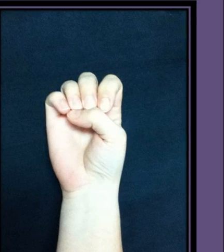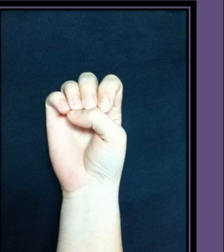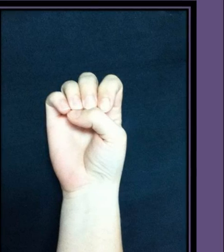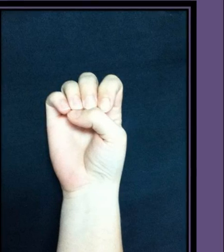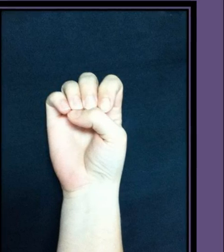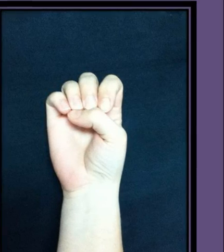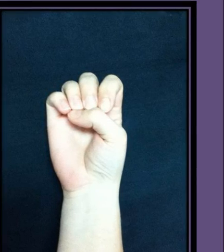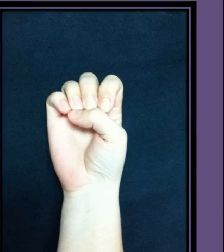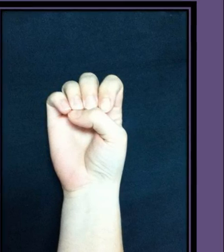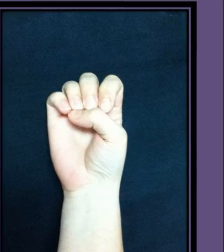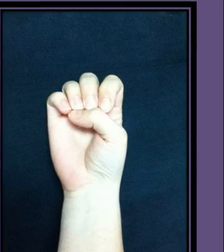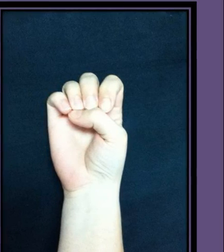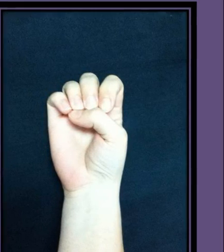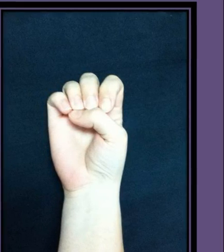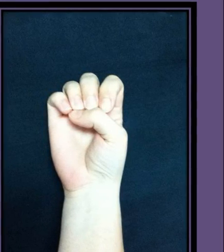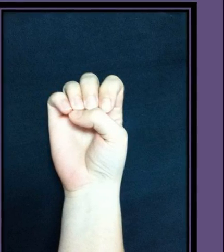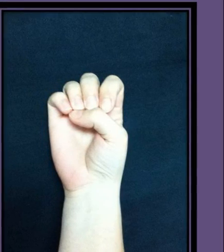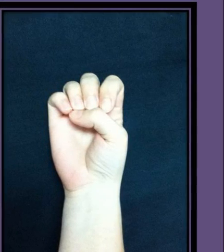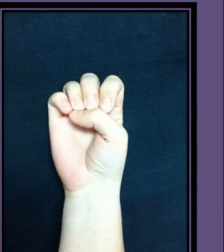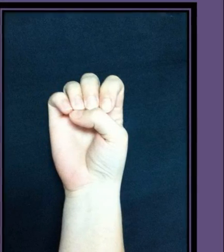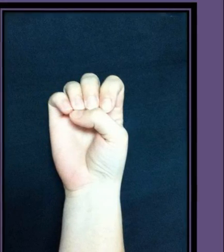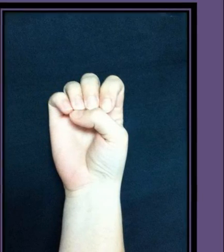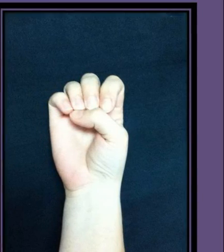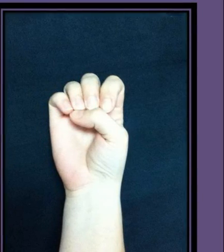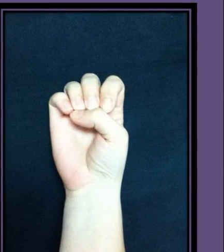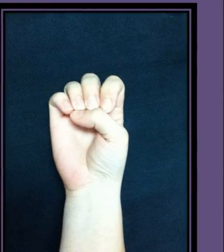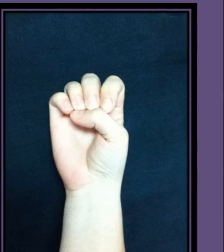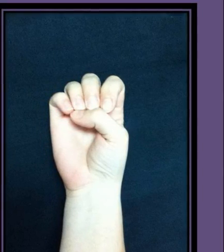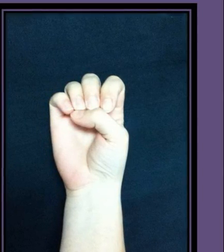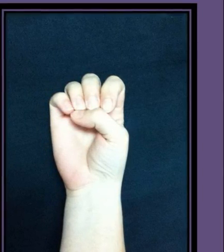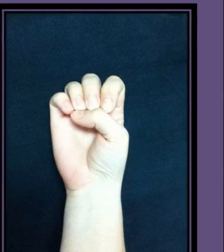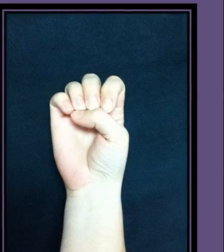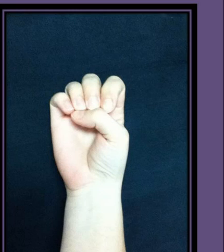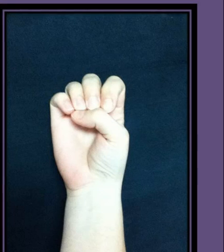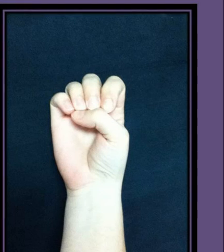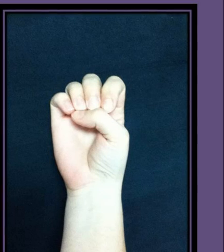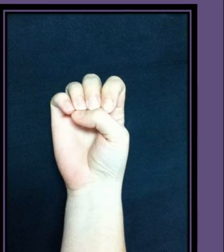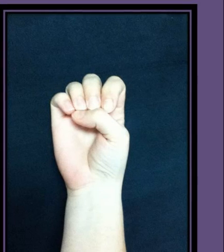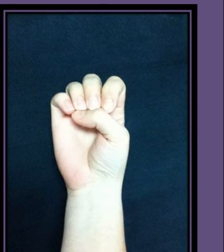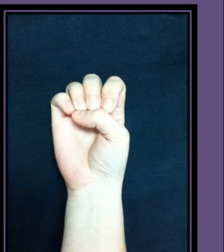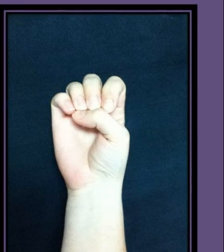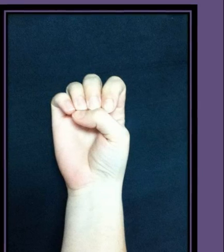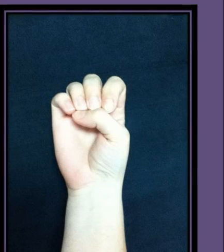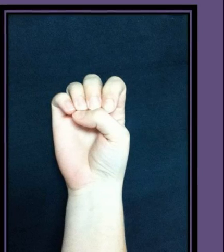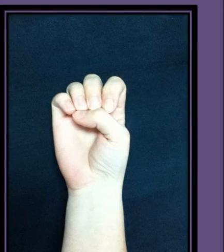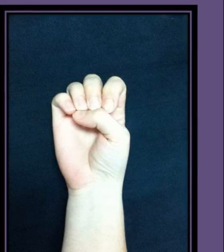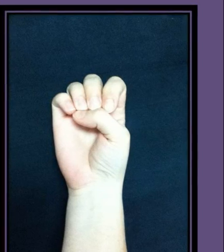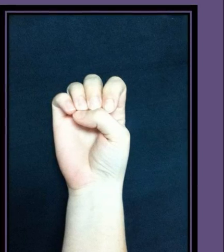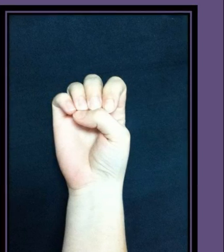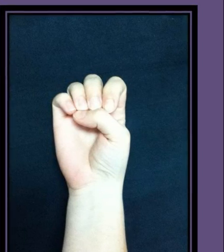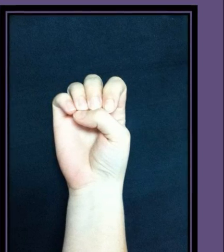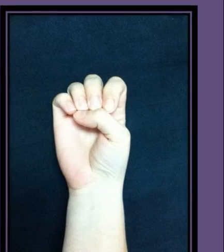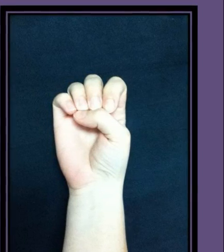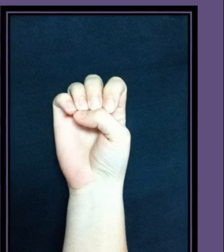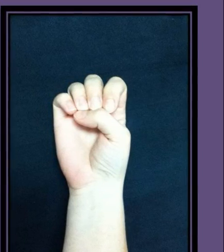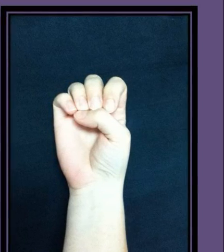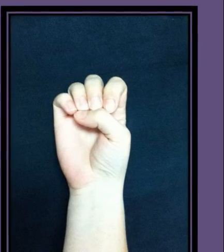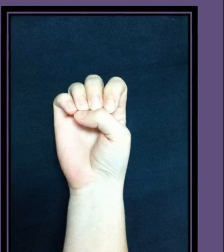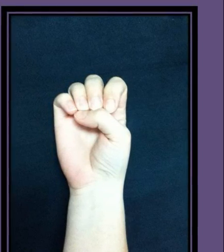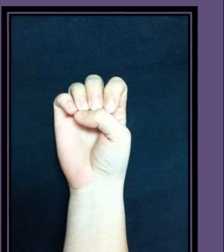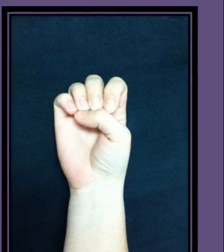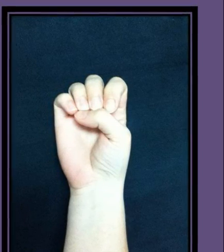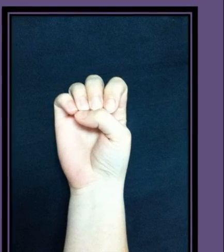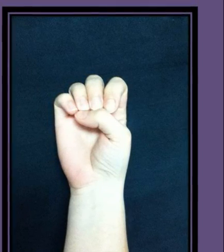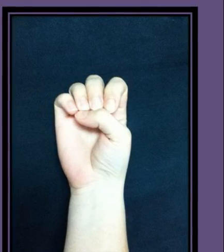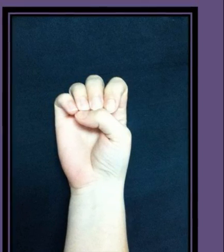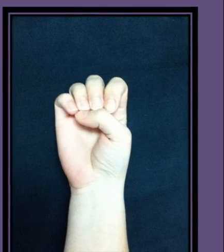touching each other, they will then rest upon your thumb. Now comes for the most difficult part of the sign, which is